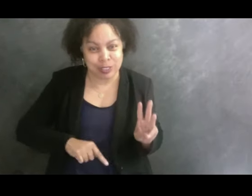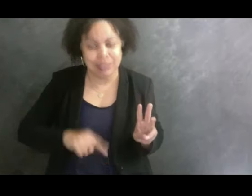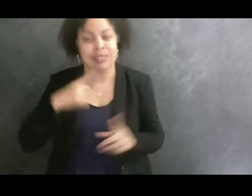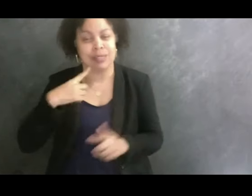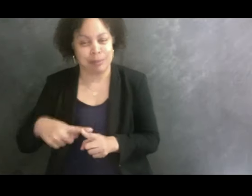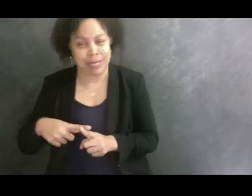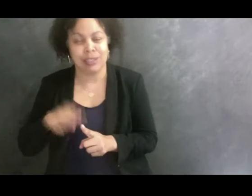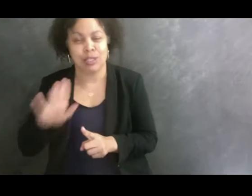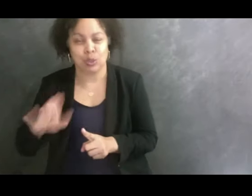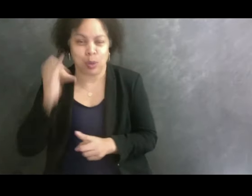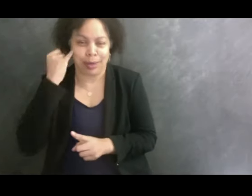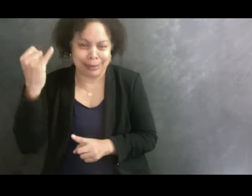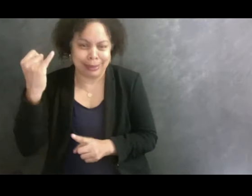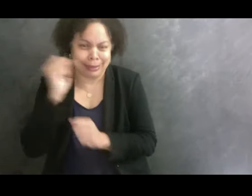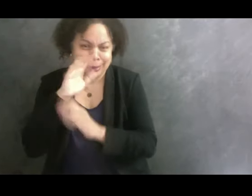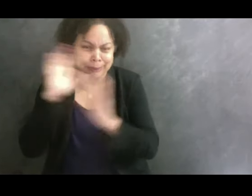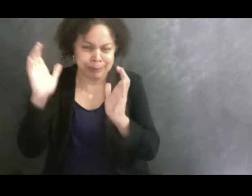That's primarily what we are